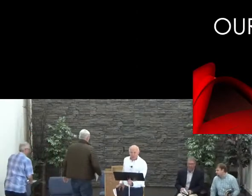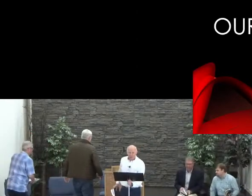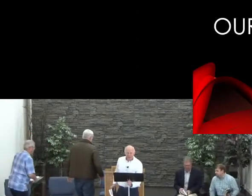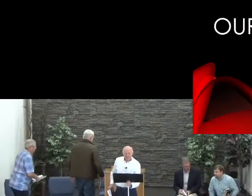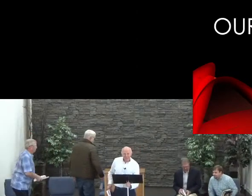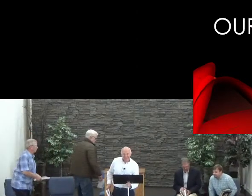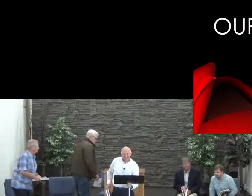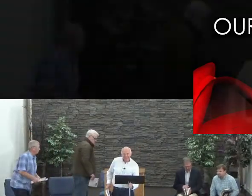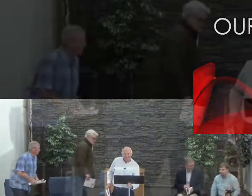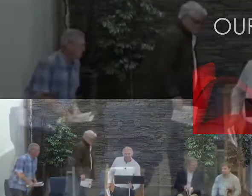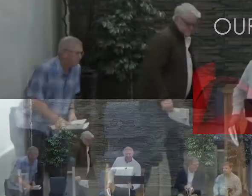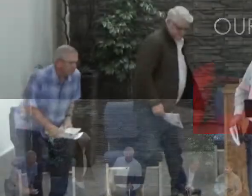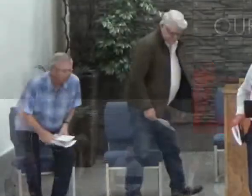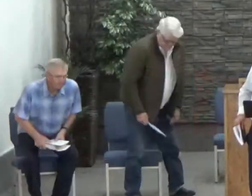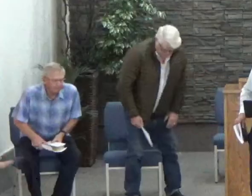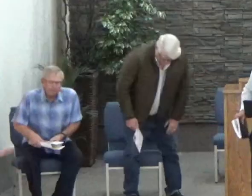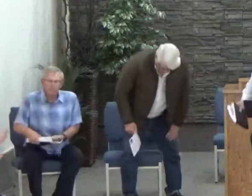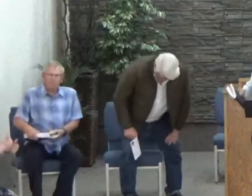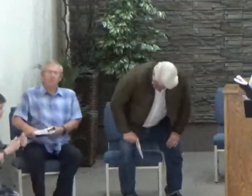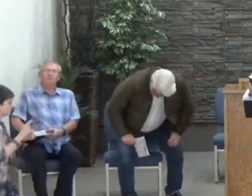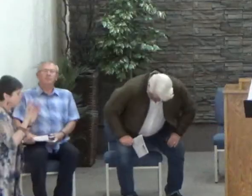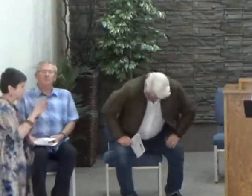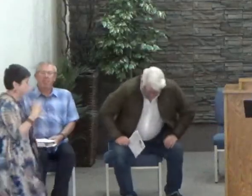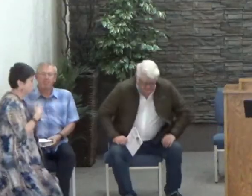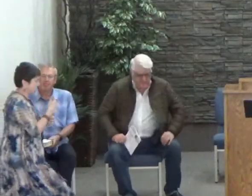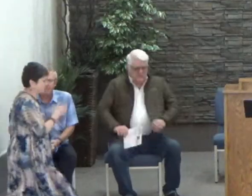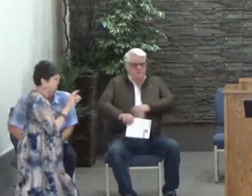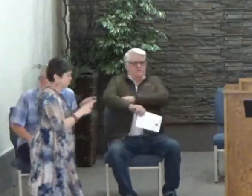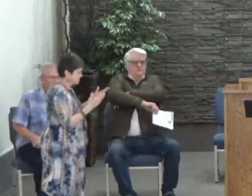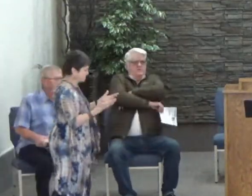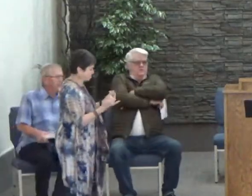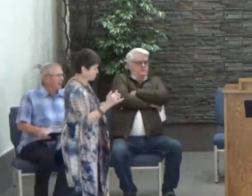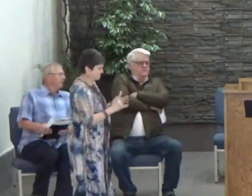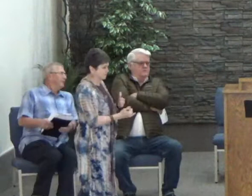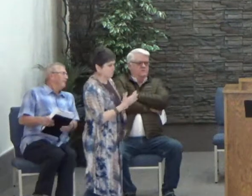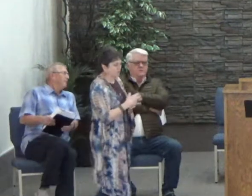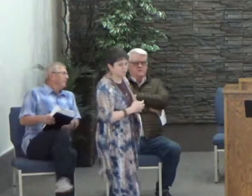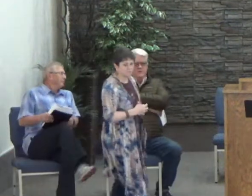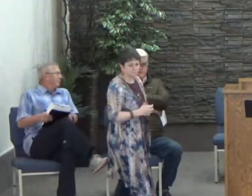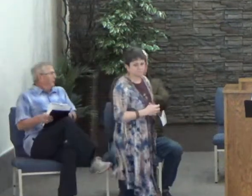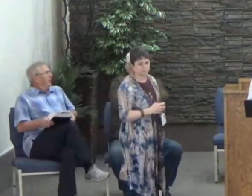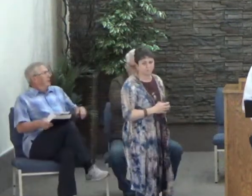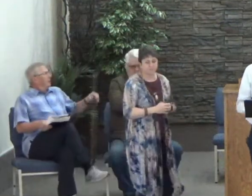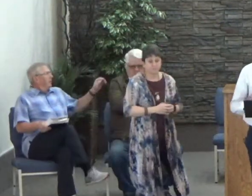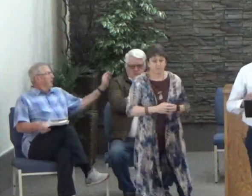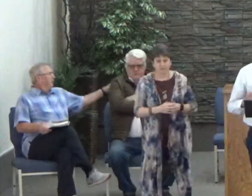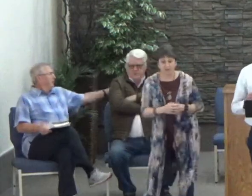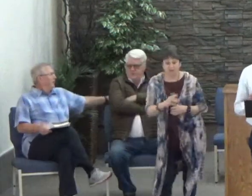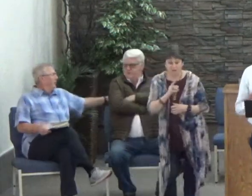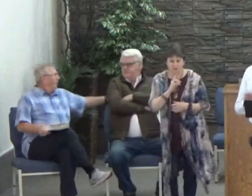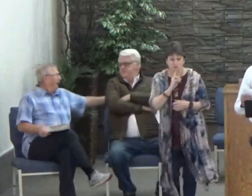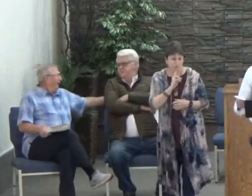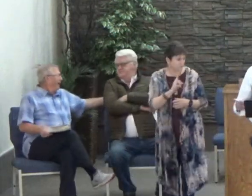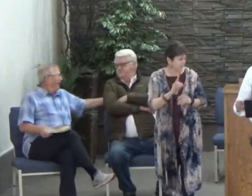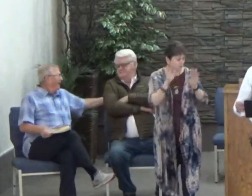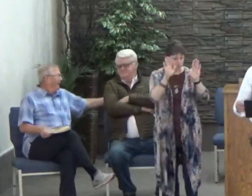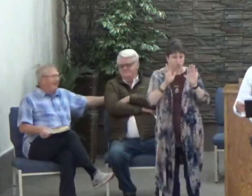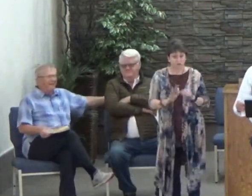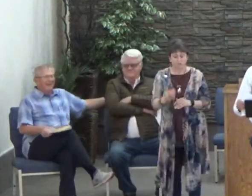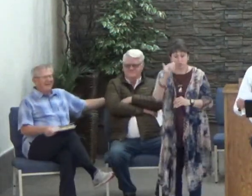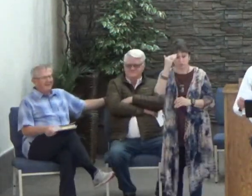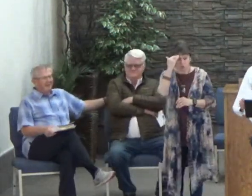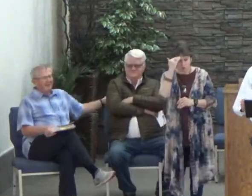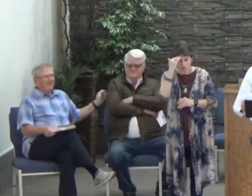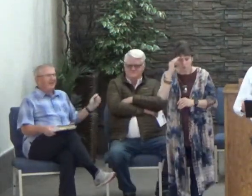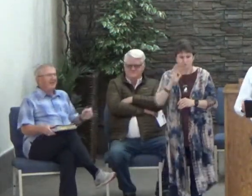good morning, everyone. Good morning. Great to have each and every one of you here this morning. And certainly it is great to know